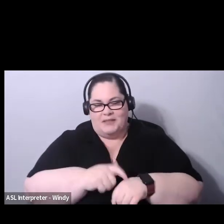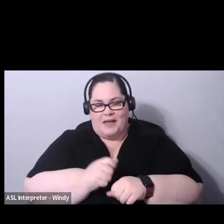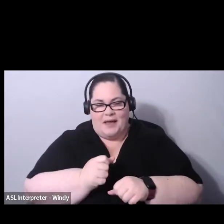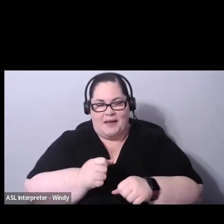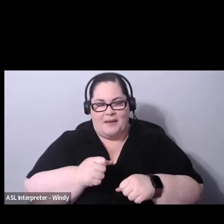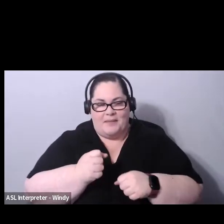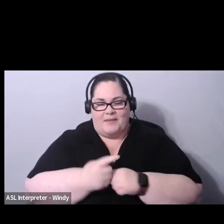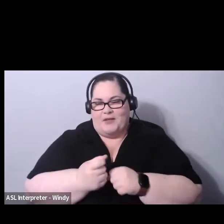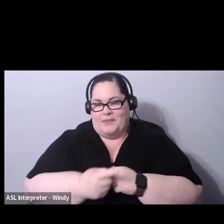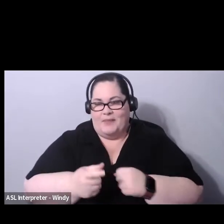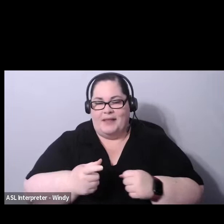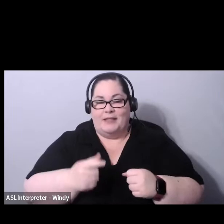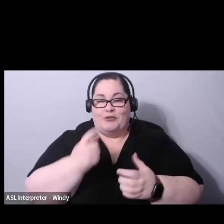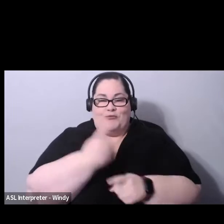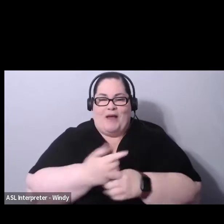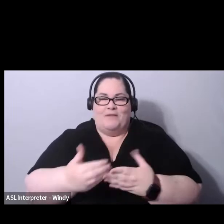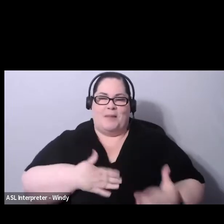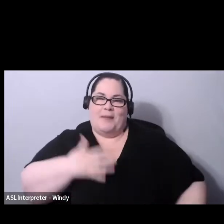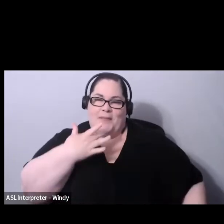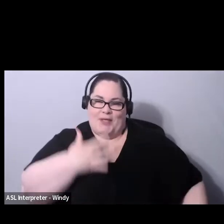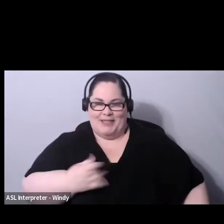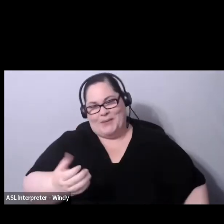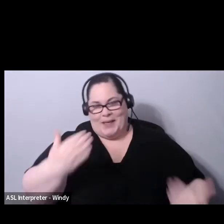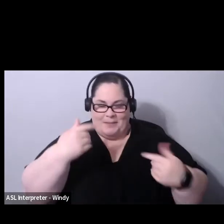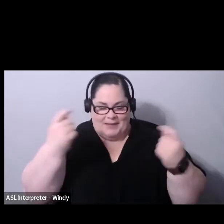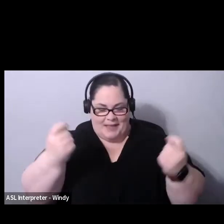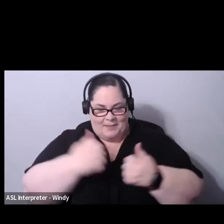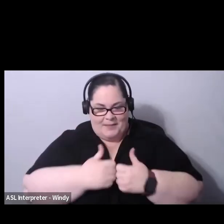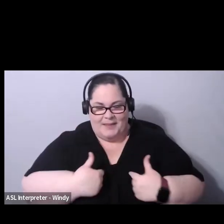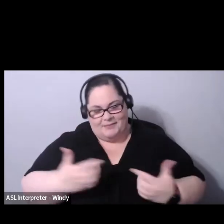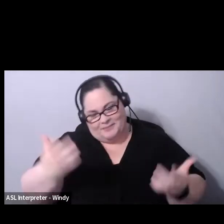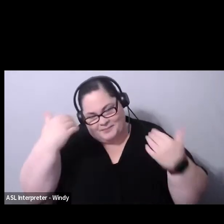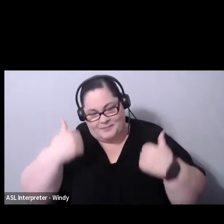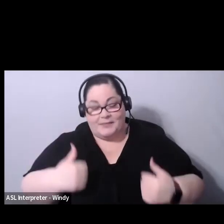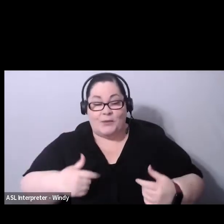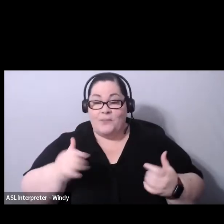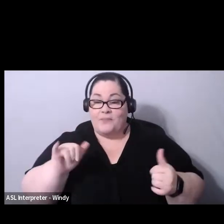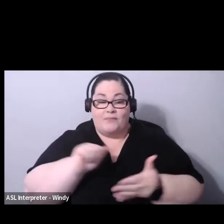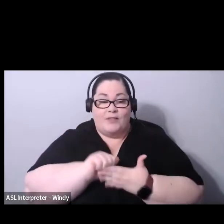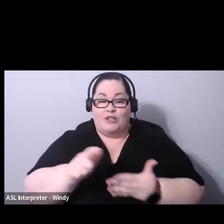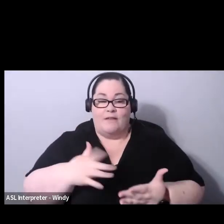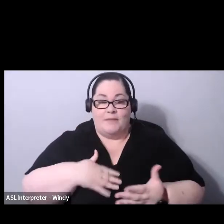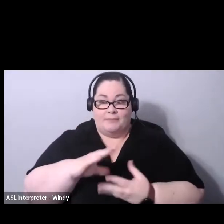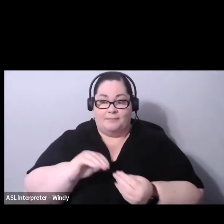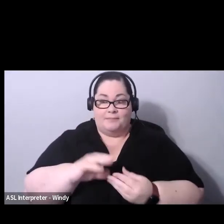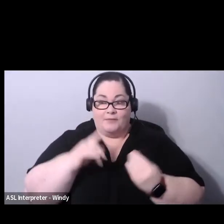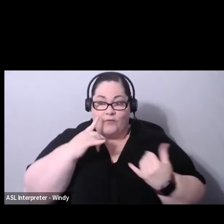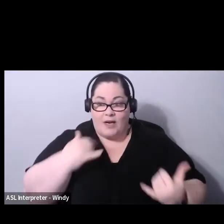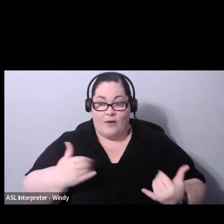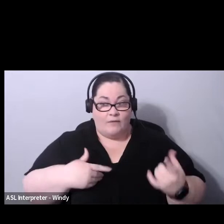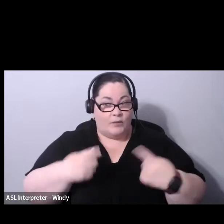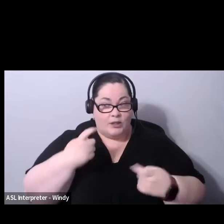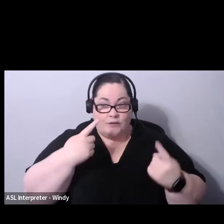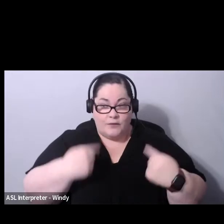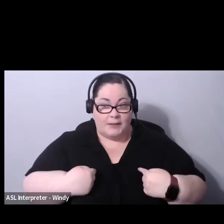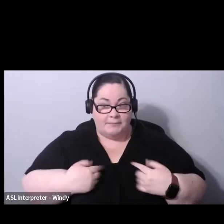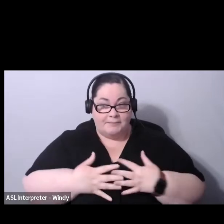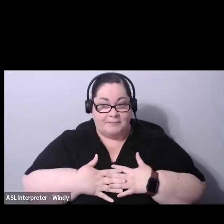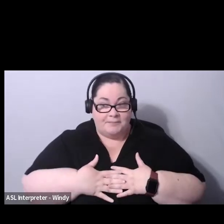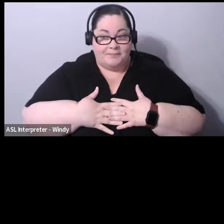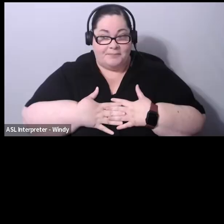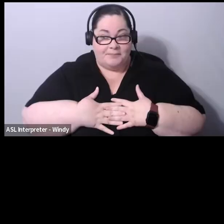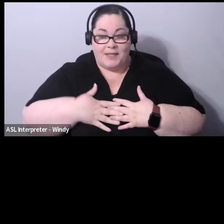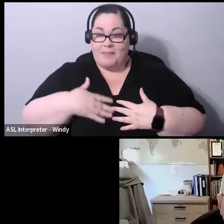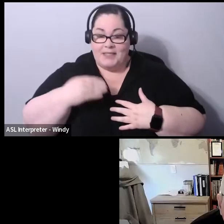And it's right before my birthday. So come celebrate. That's all I have for now. If anybody has any questions for me, please turn